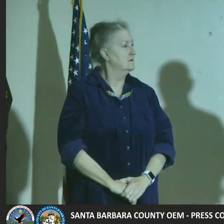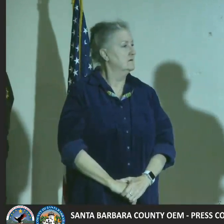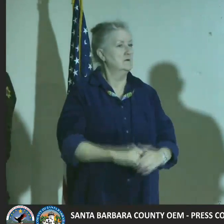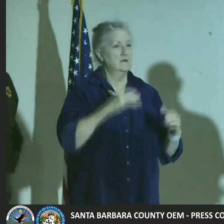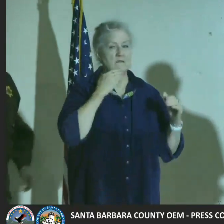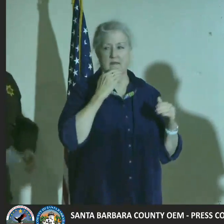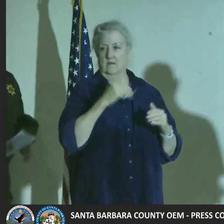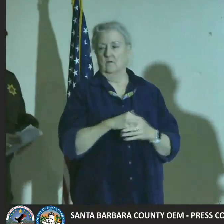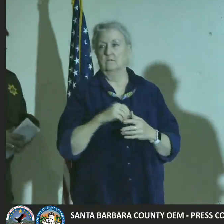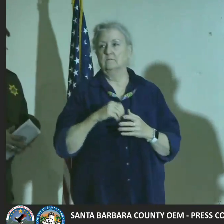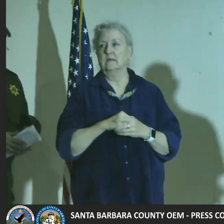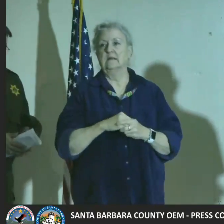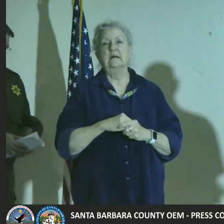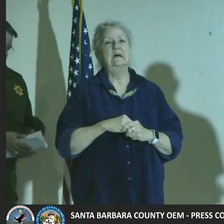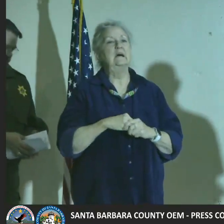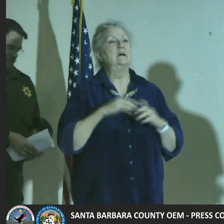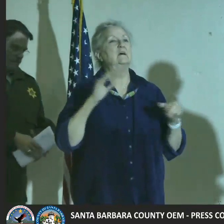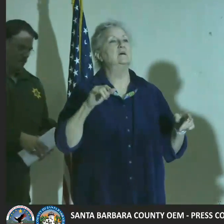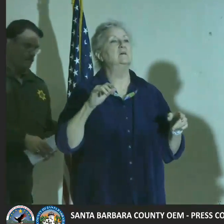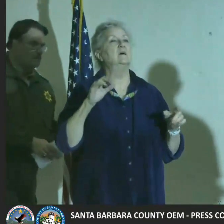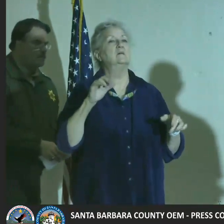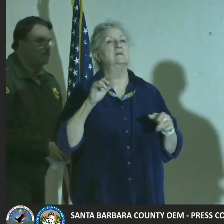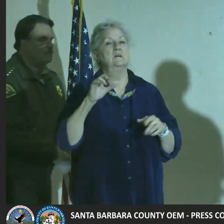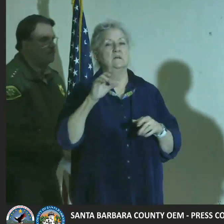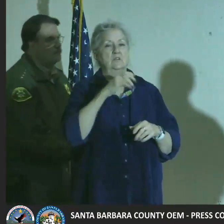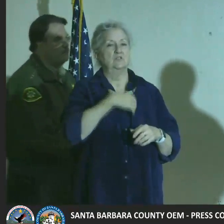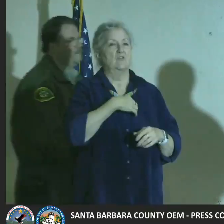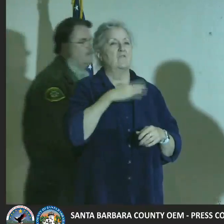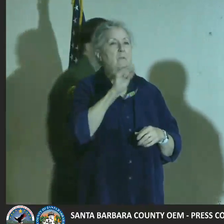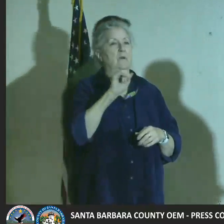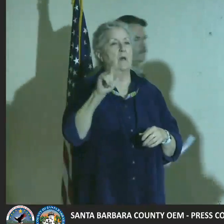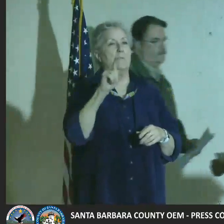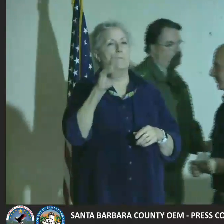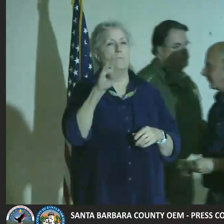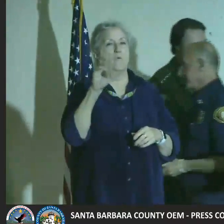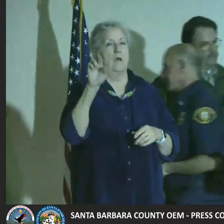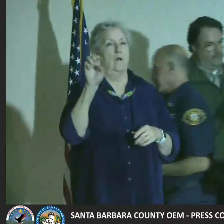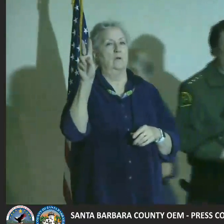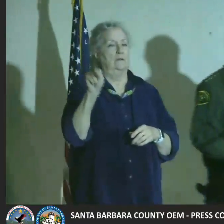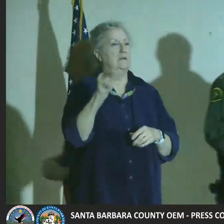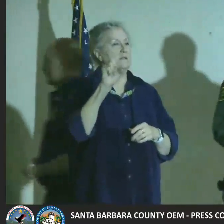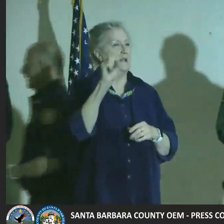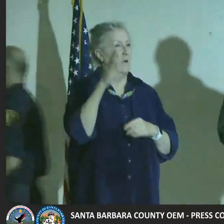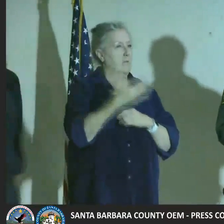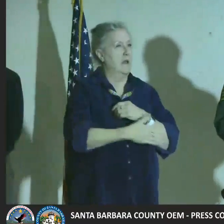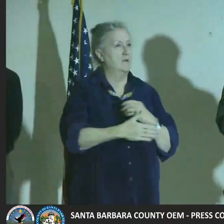Thank you, Captain. I'd like to introduce Sheriff Bill Brown, Santa Barbara County.